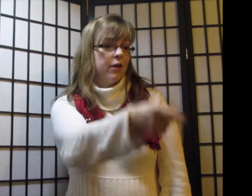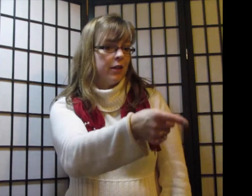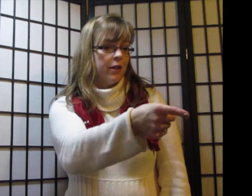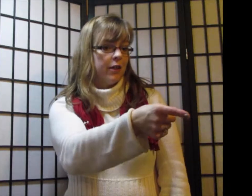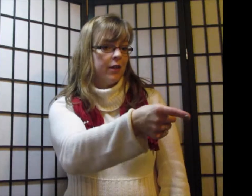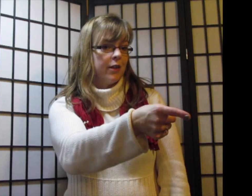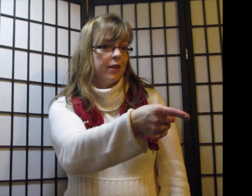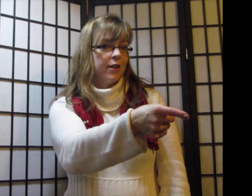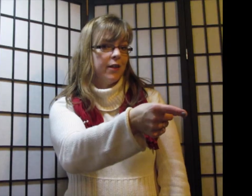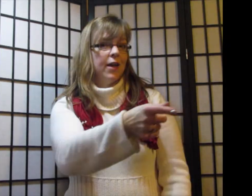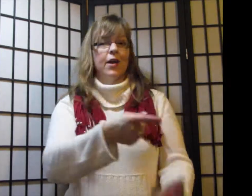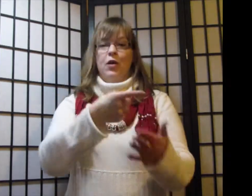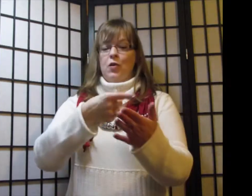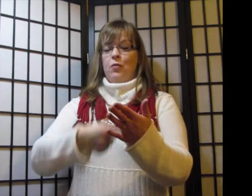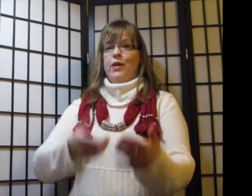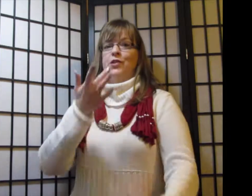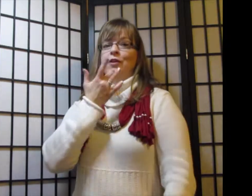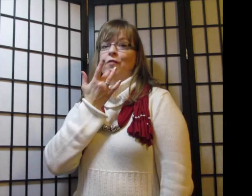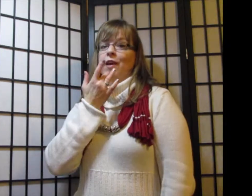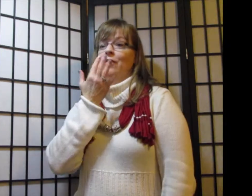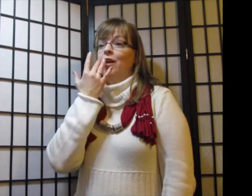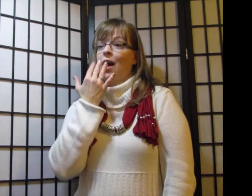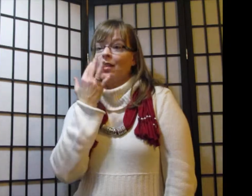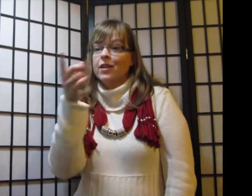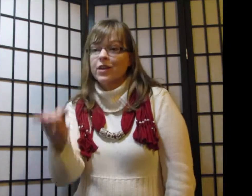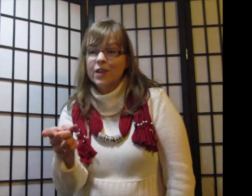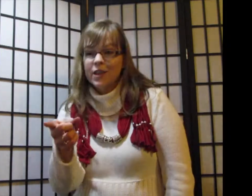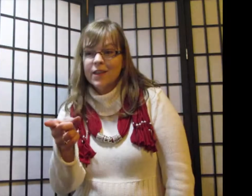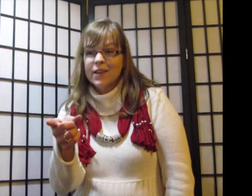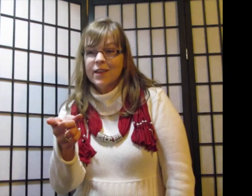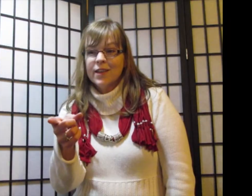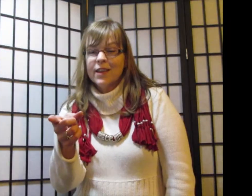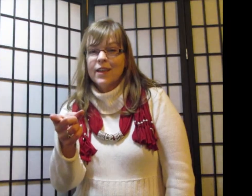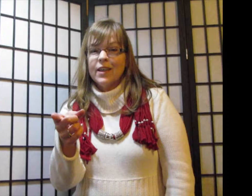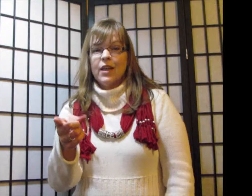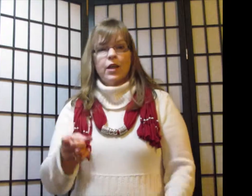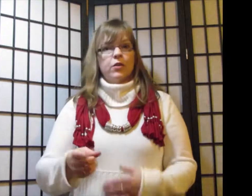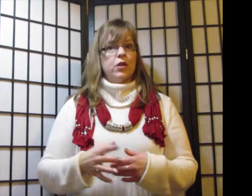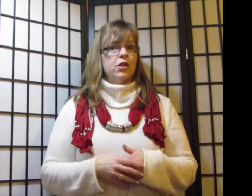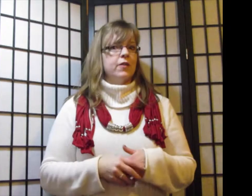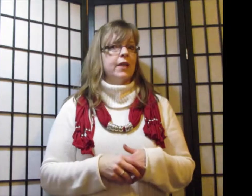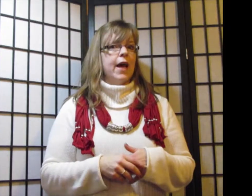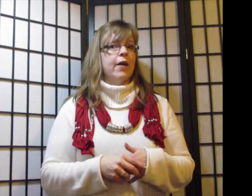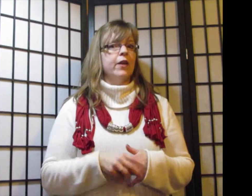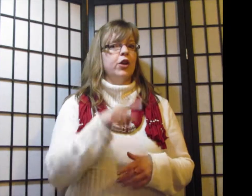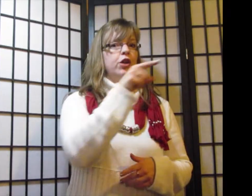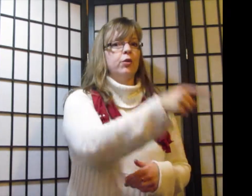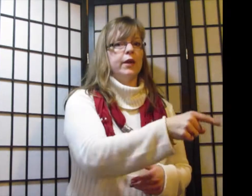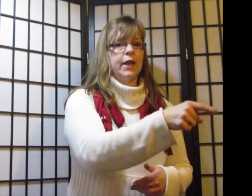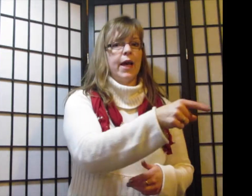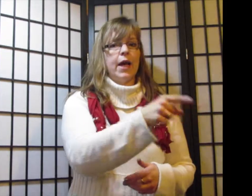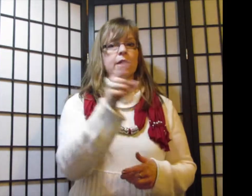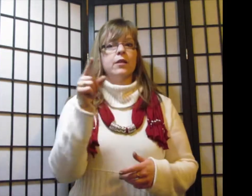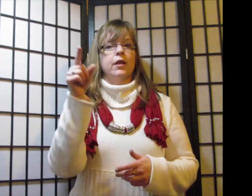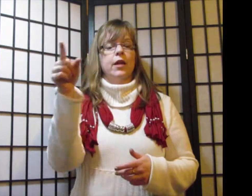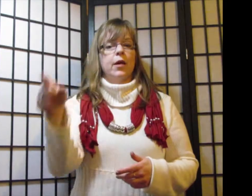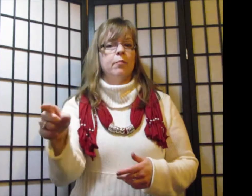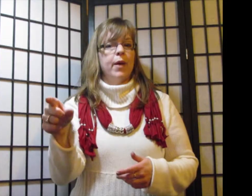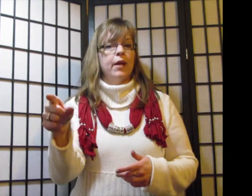color? What's your favorite color? So did you see how the you at the end